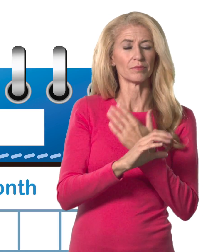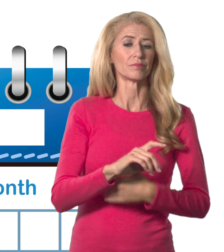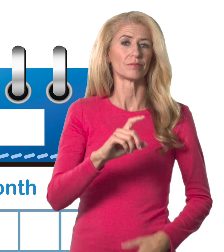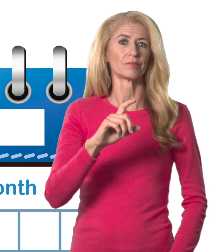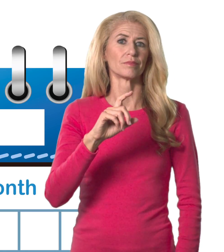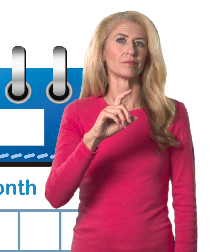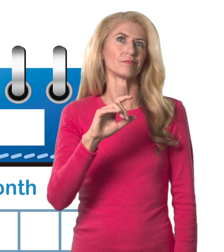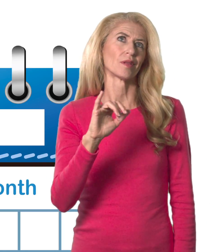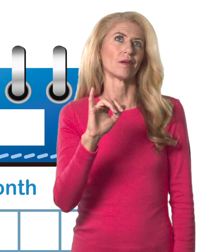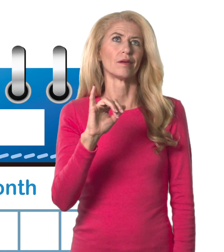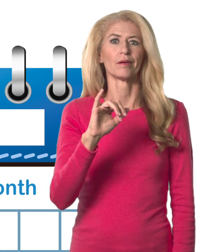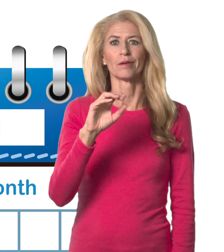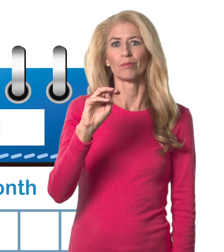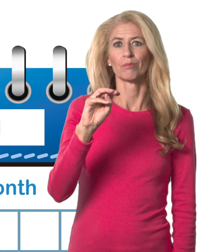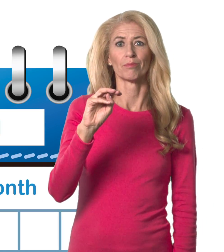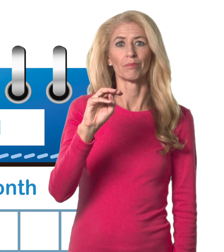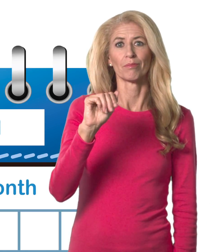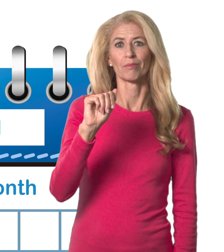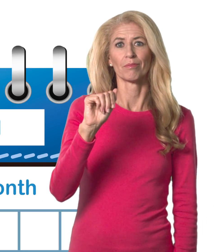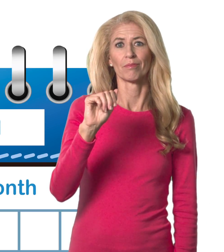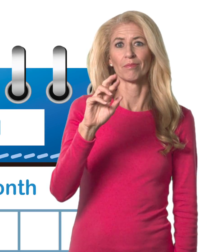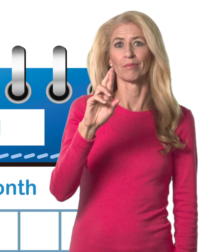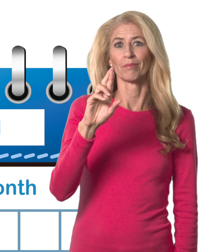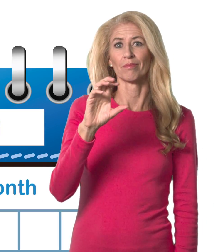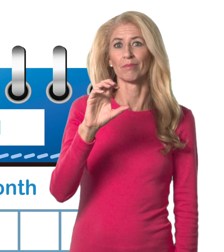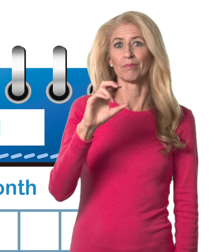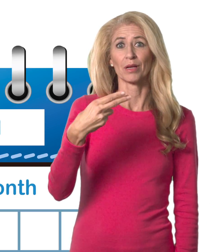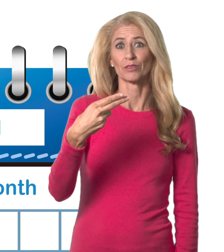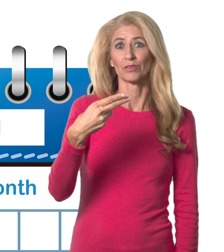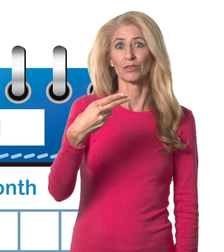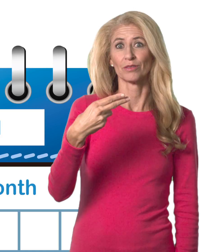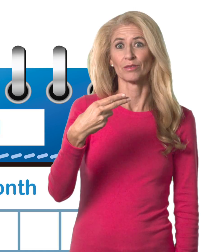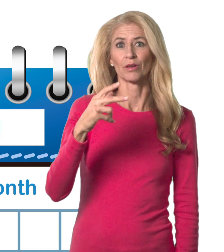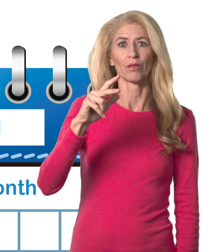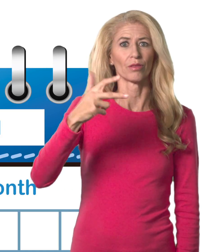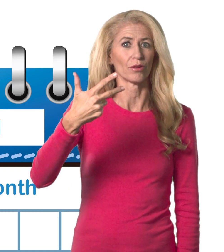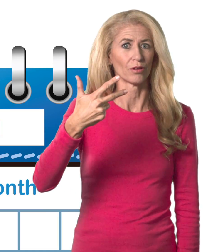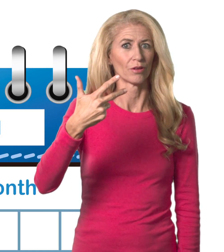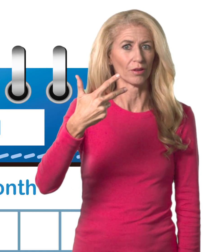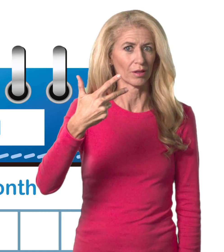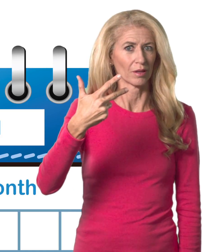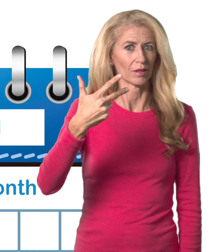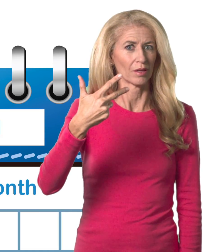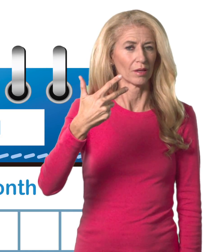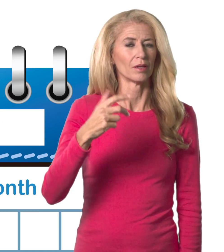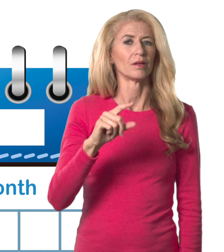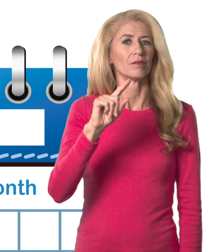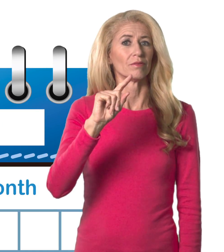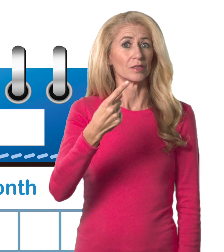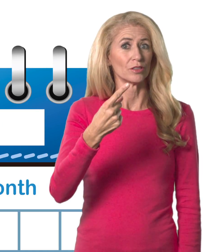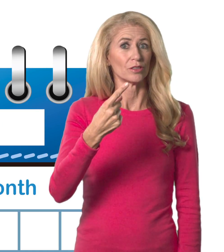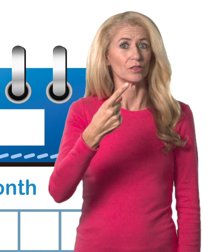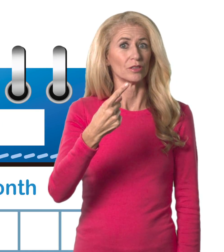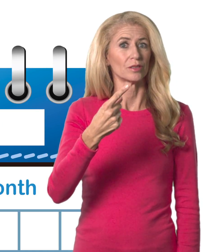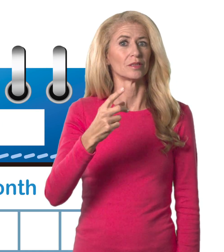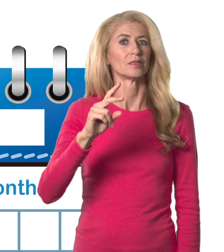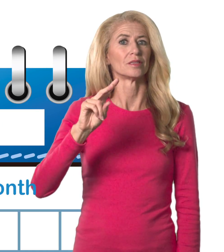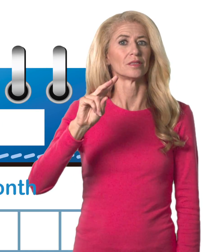To show the numbers of a date on the calendar, you might sign March 3rd, for example. You